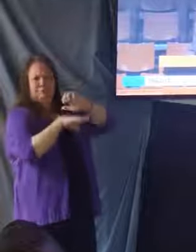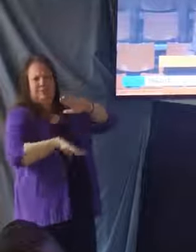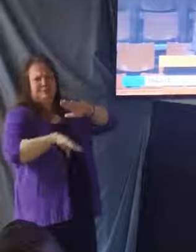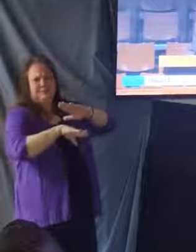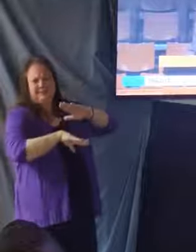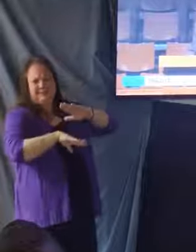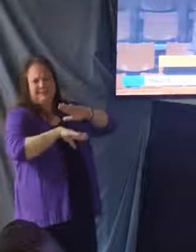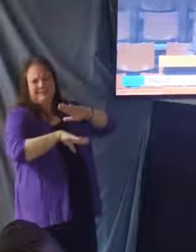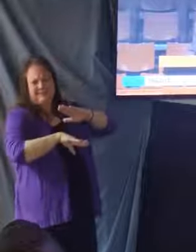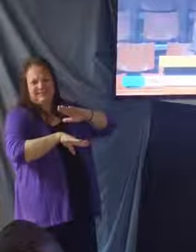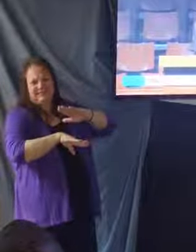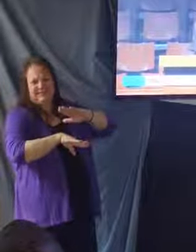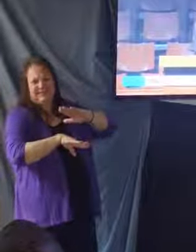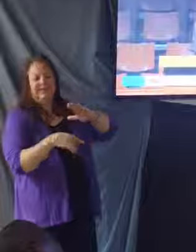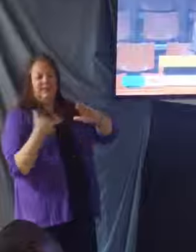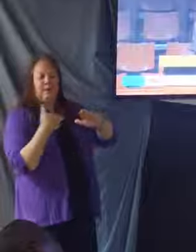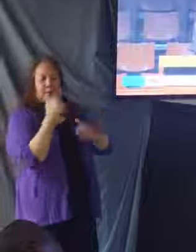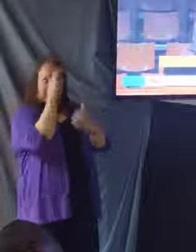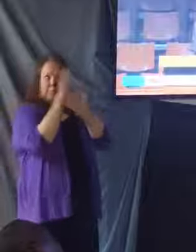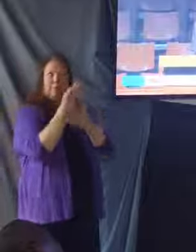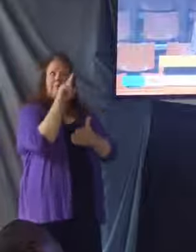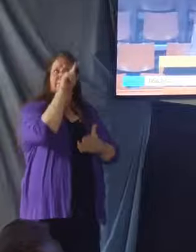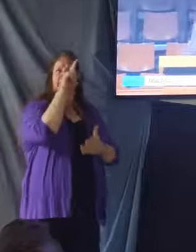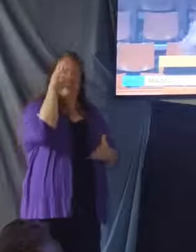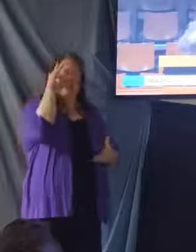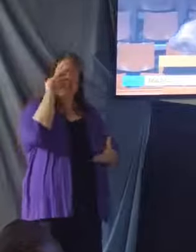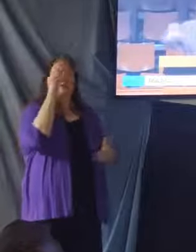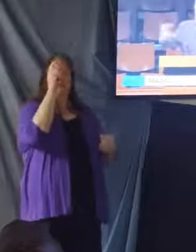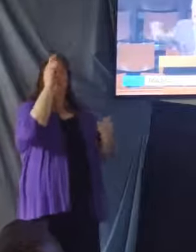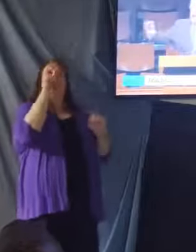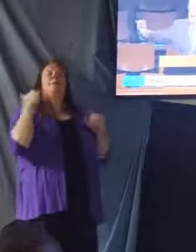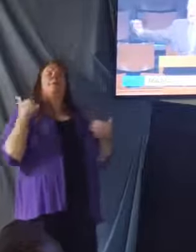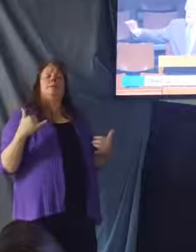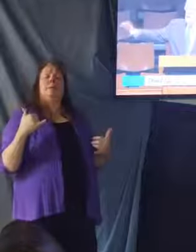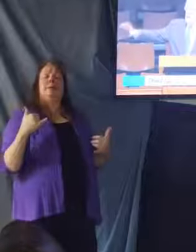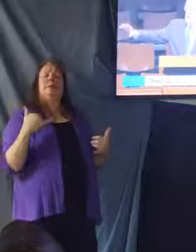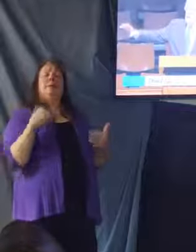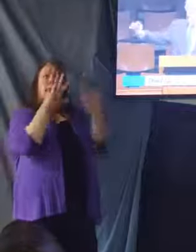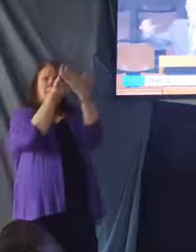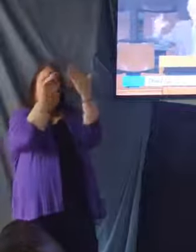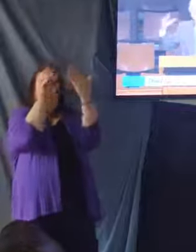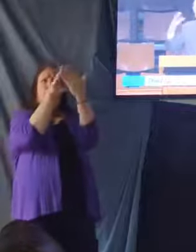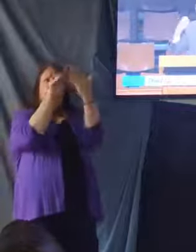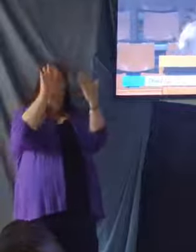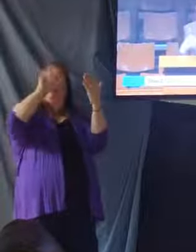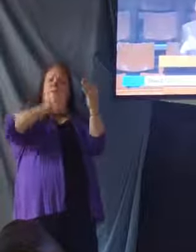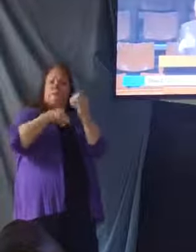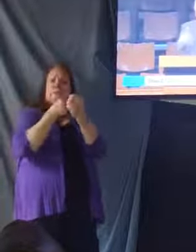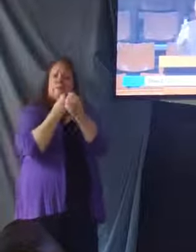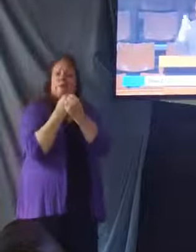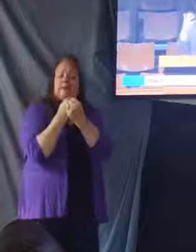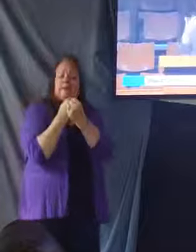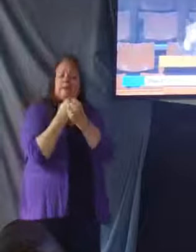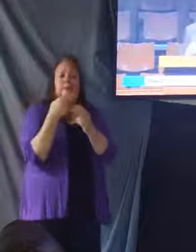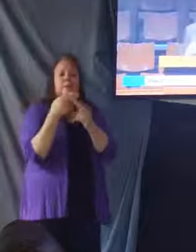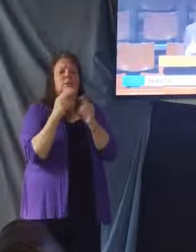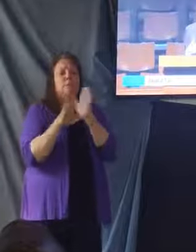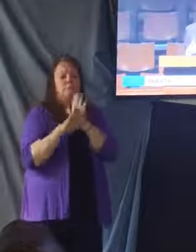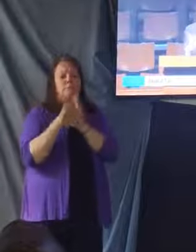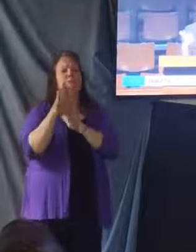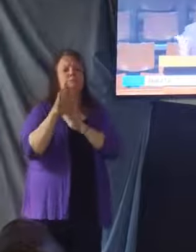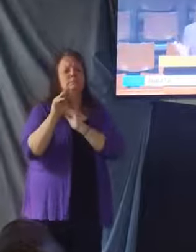foundation. When we've believed in him and experienced that salvation, now we're learning that grace, and that's what we call the